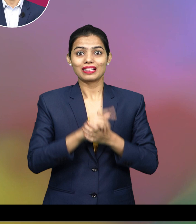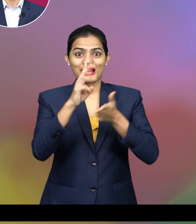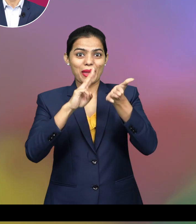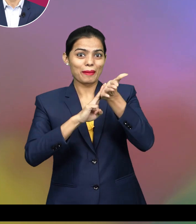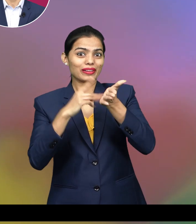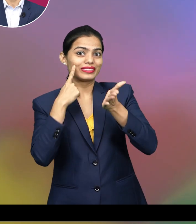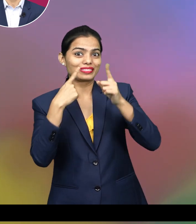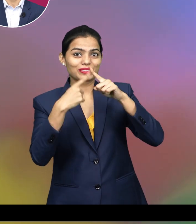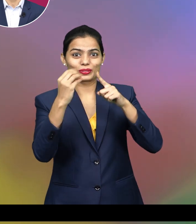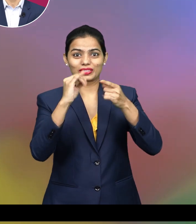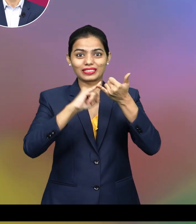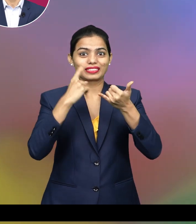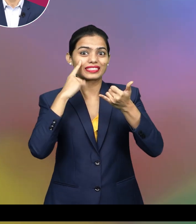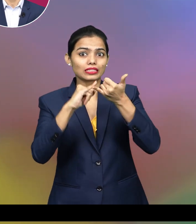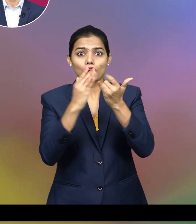mitosis,